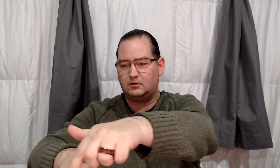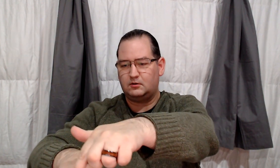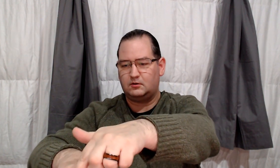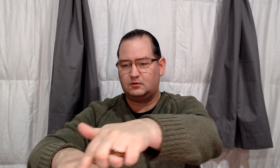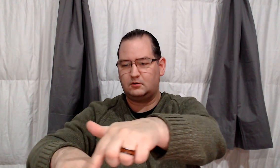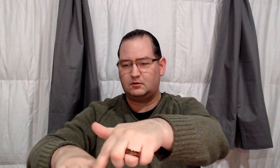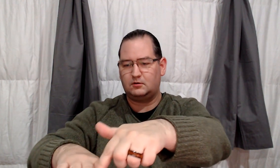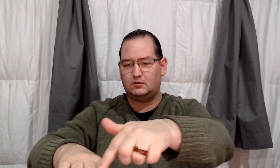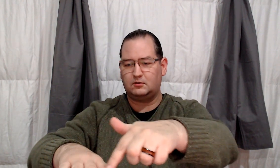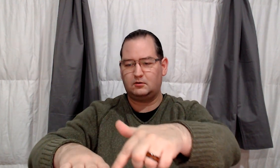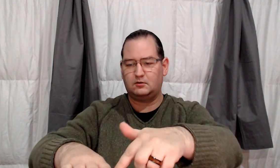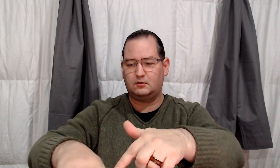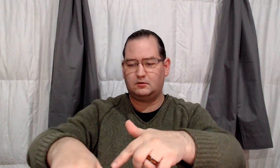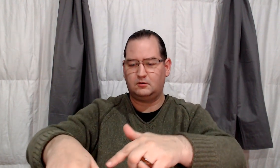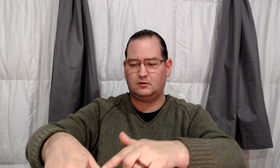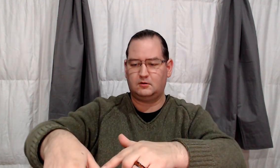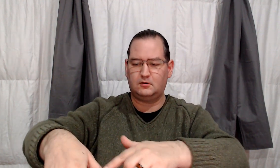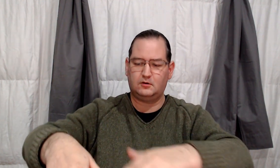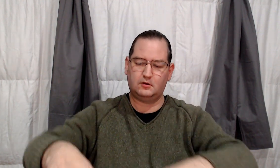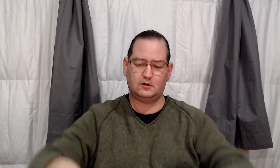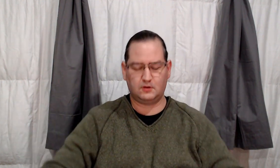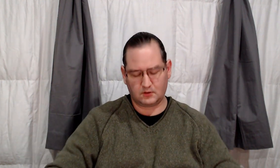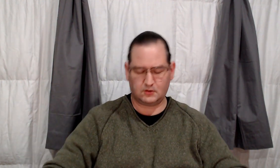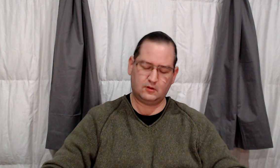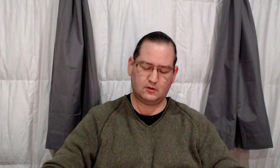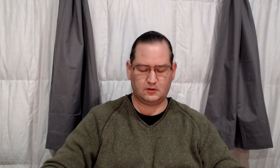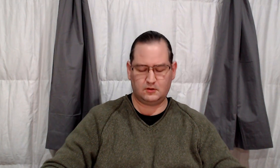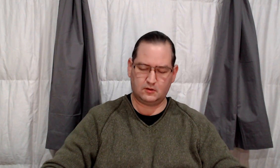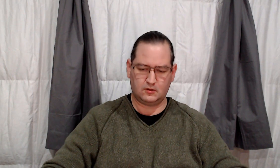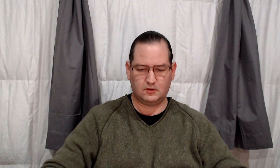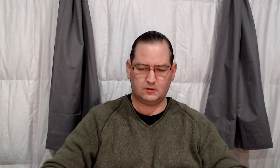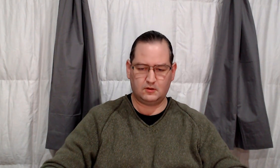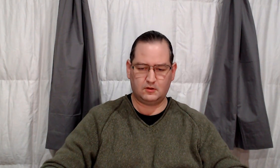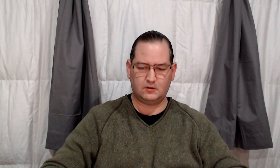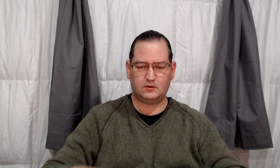You may even become aware of your pulse or your heart beating.